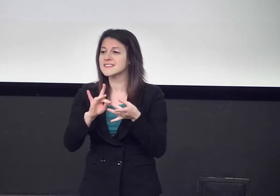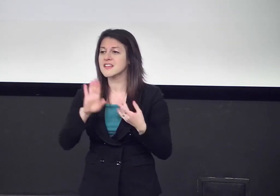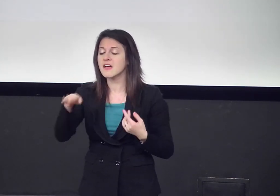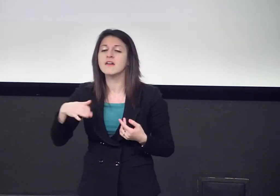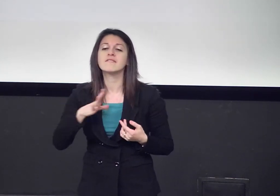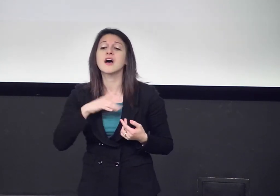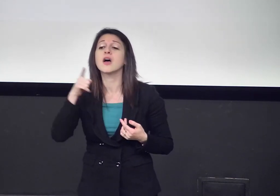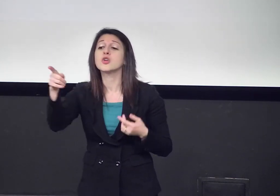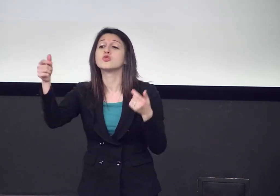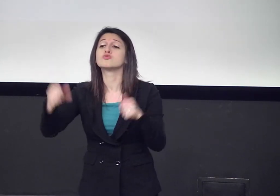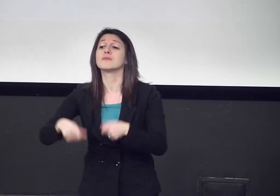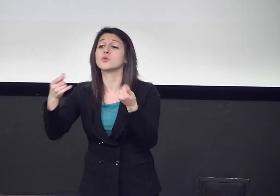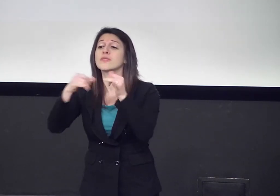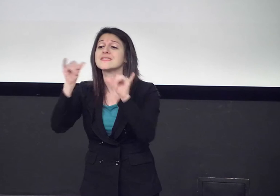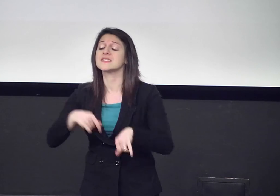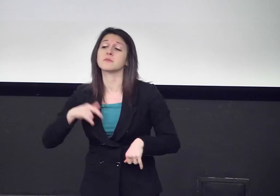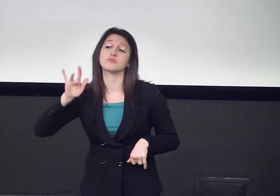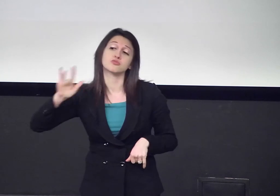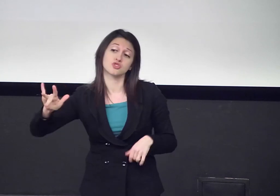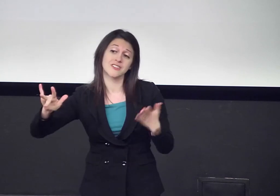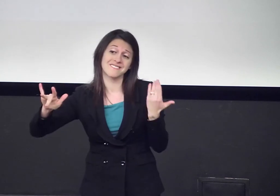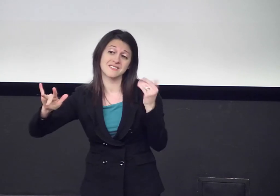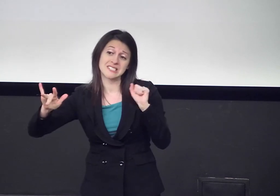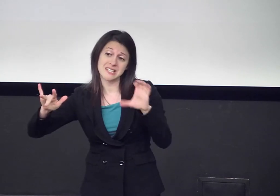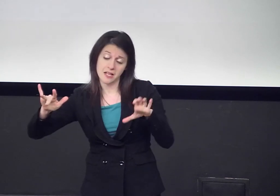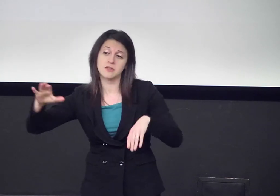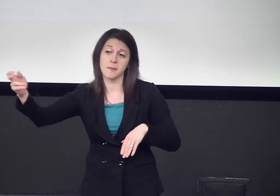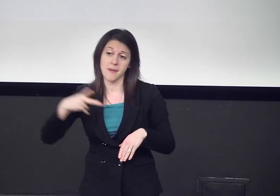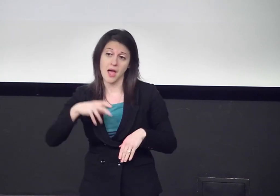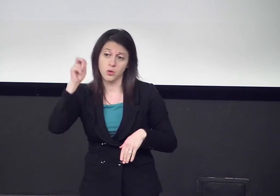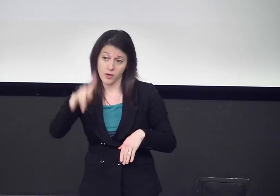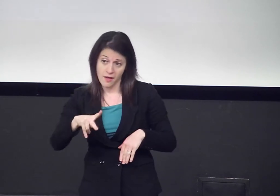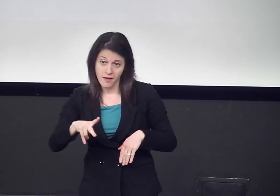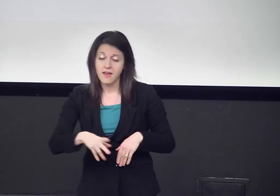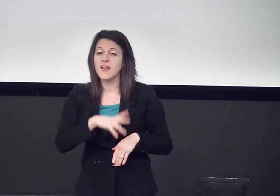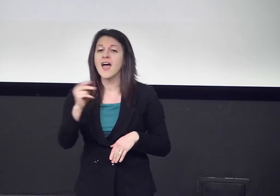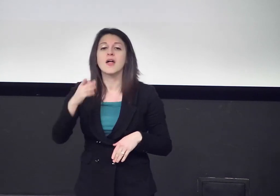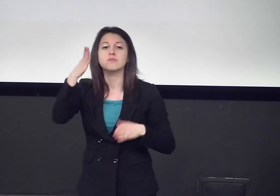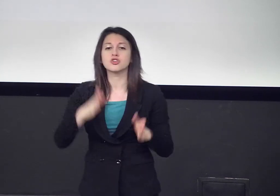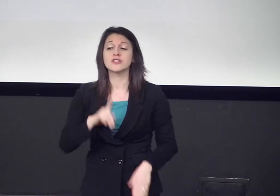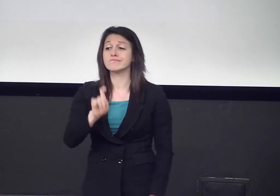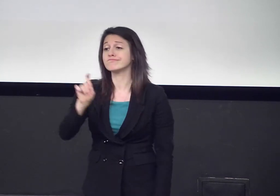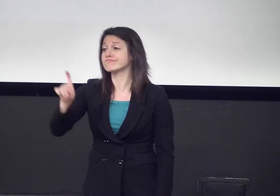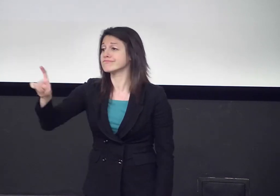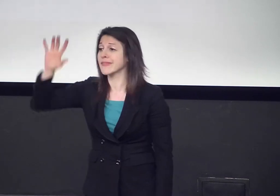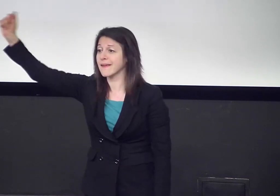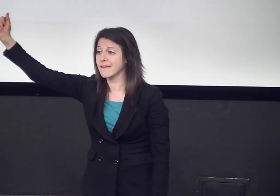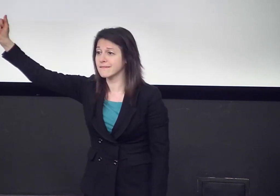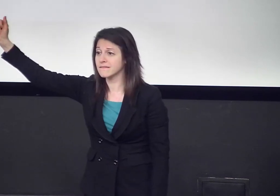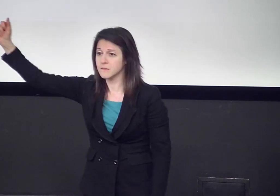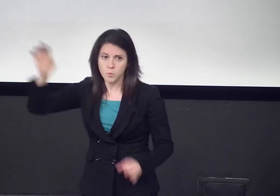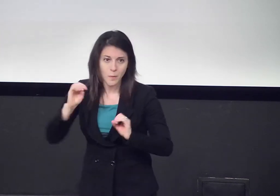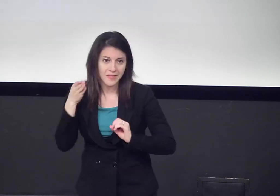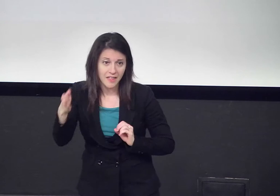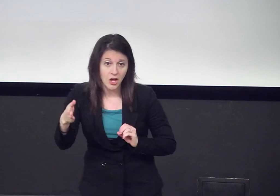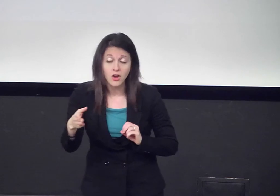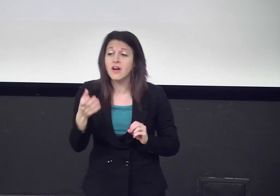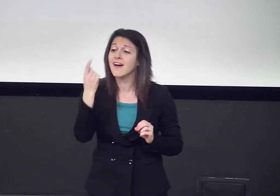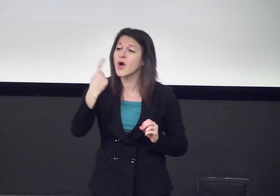tree came up. And with the automated phone system, it says that you have to